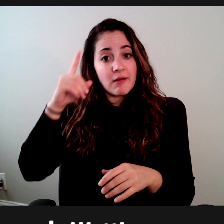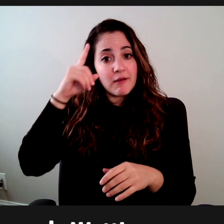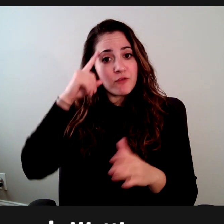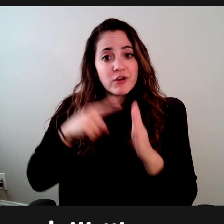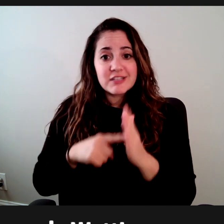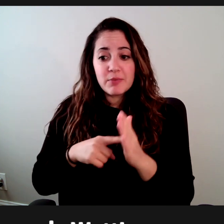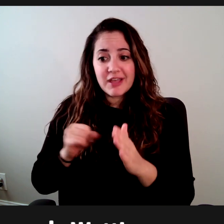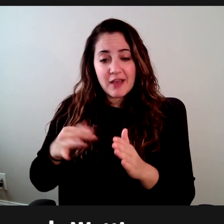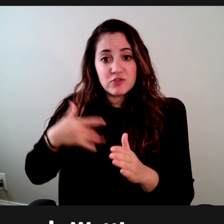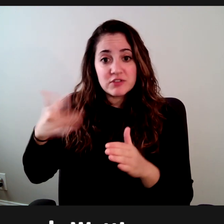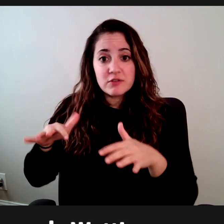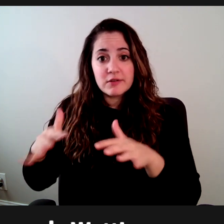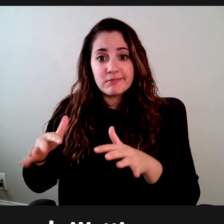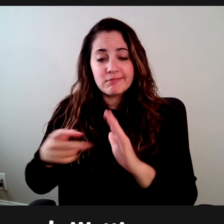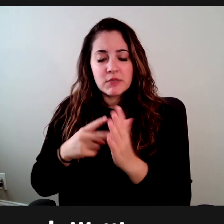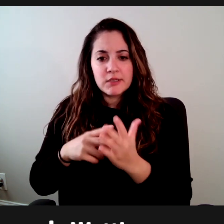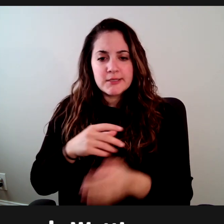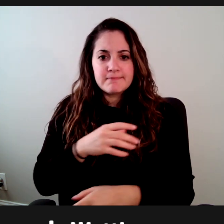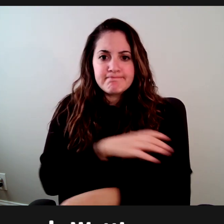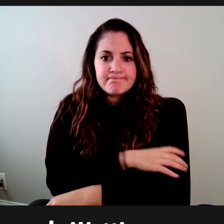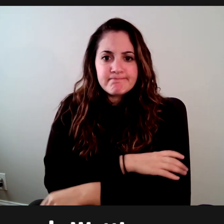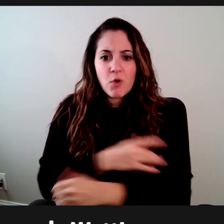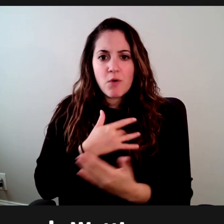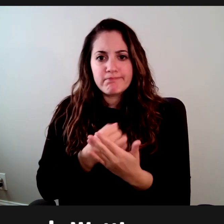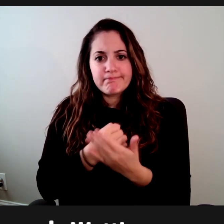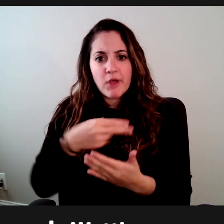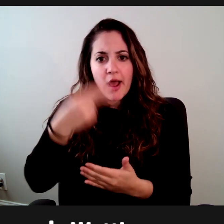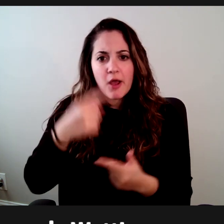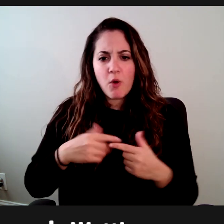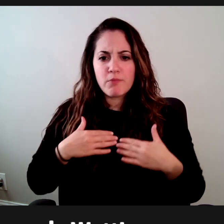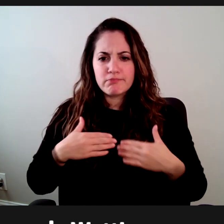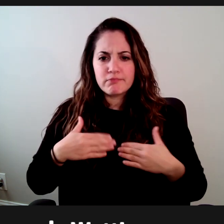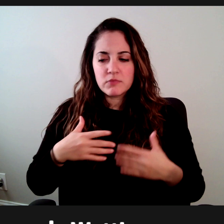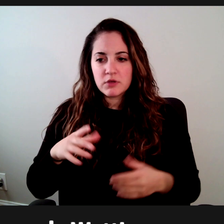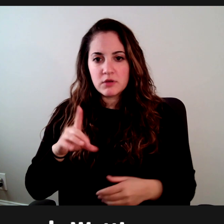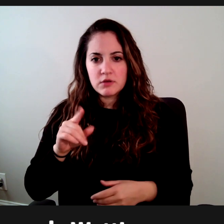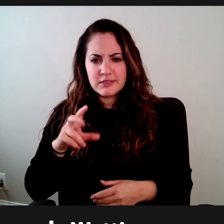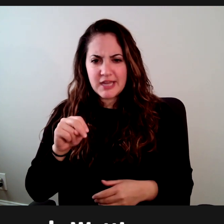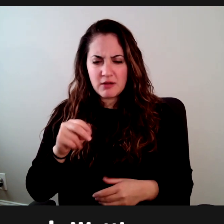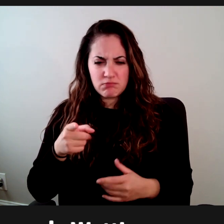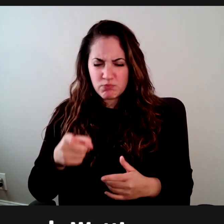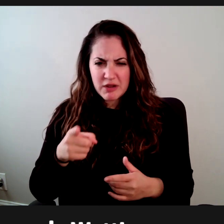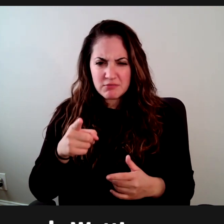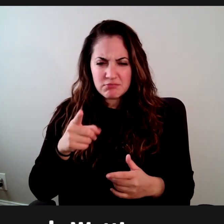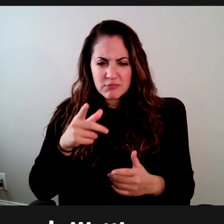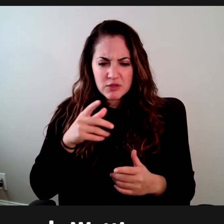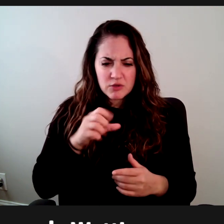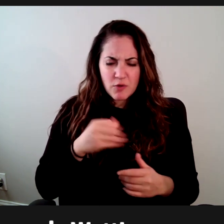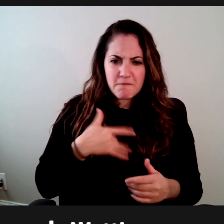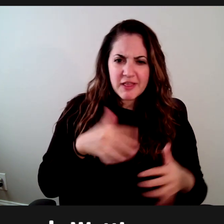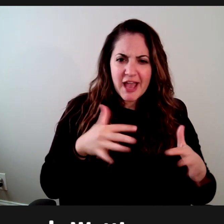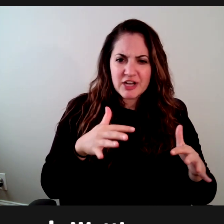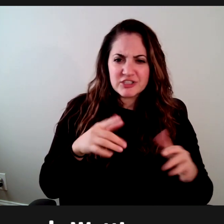anxiety, which for some people could be elevated heart rate, shallow breathing, those kinds of things. Could you say that again? Feeling anxious